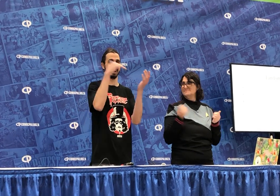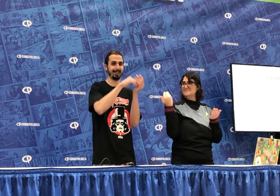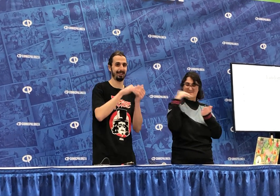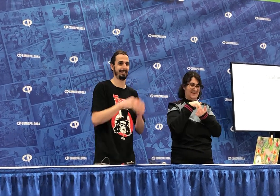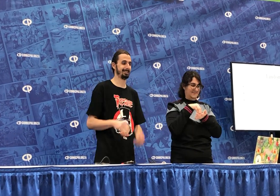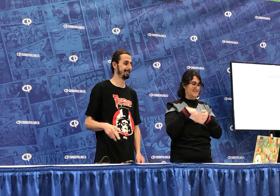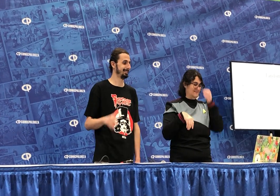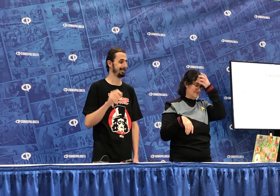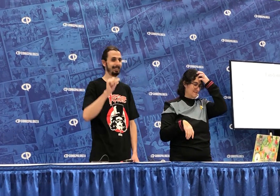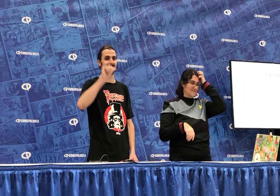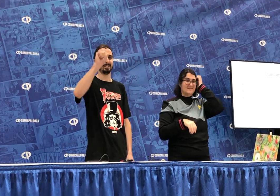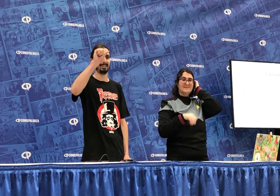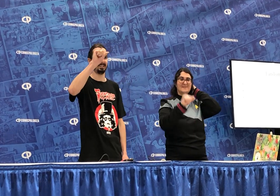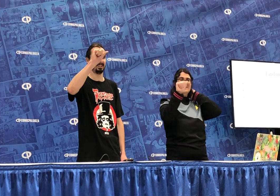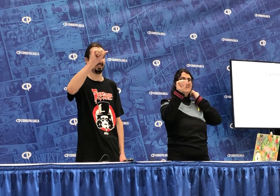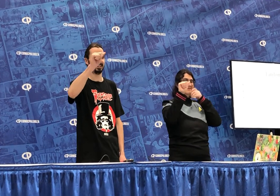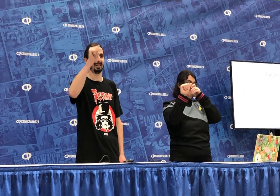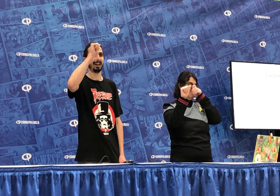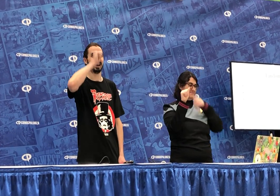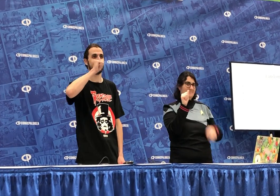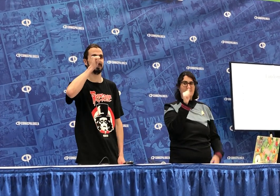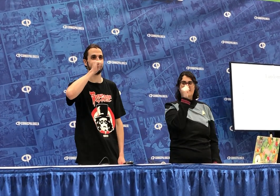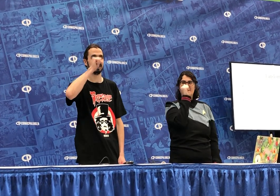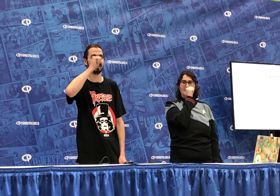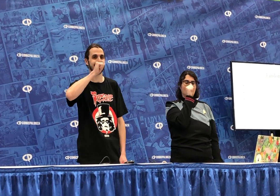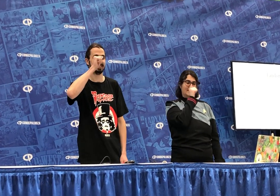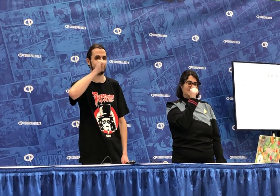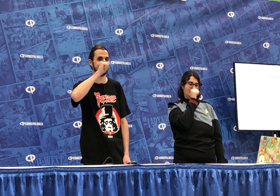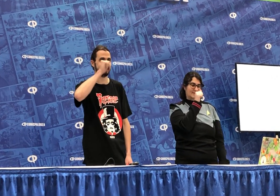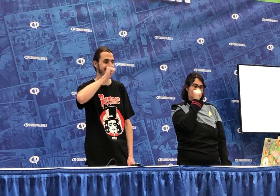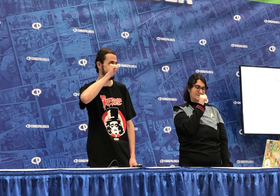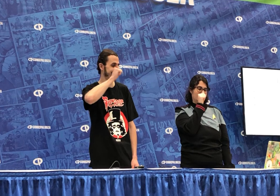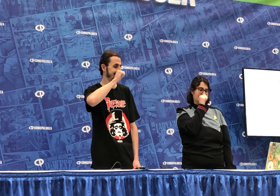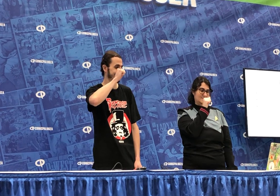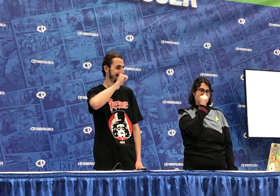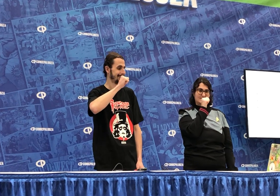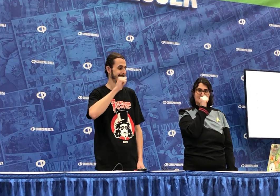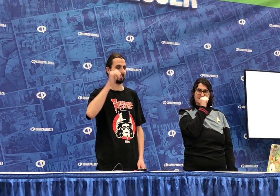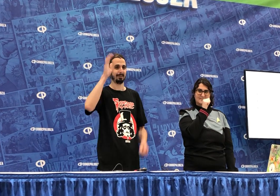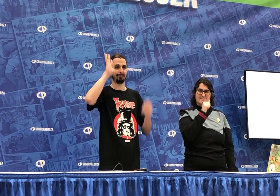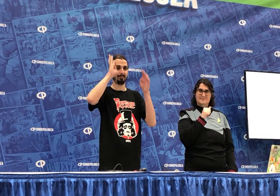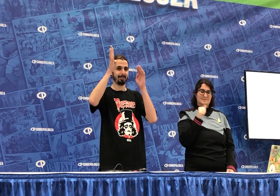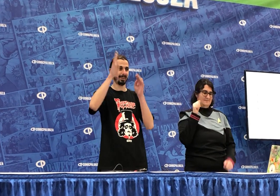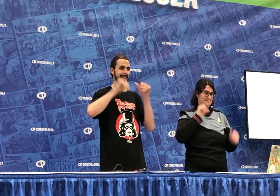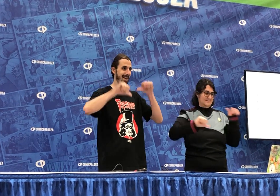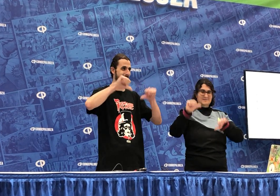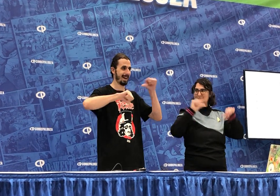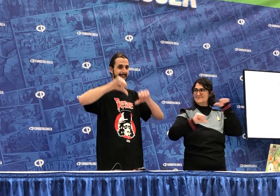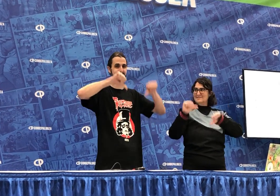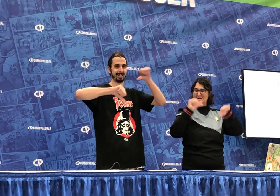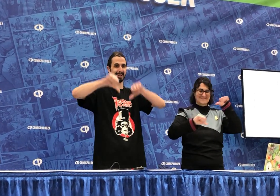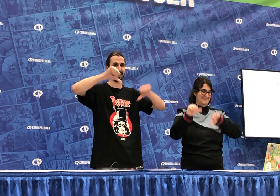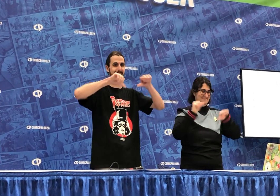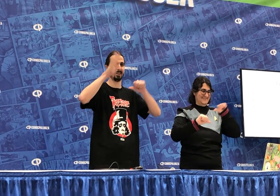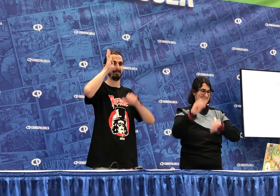All right, let's do those one more time. Again, anime, we're using the letter A, anime. Science